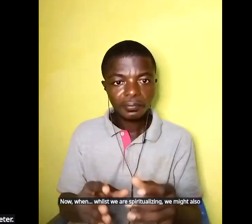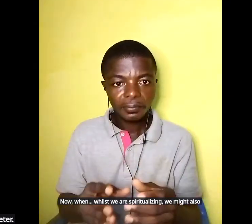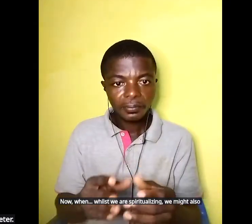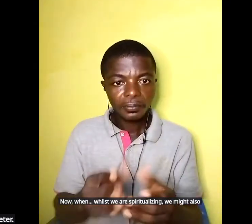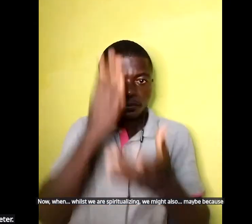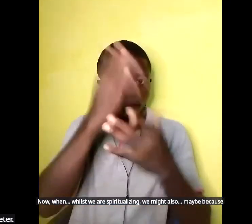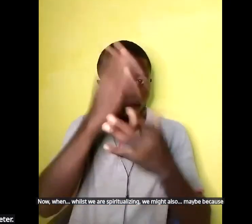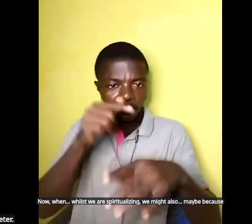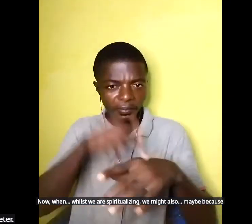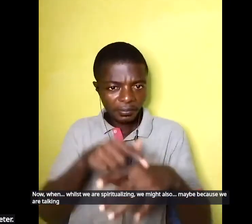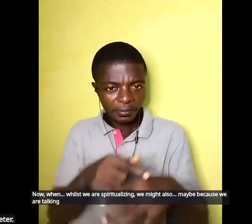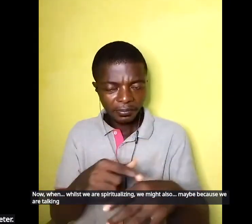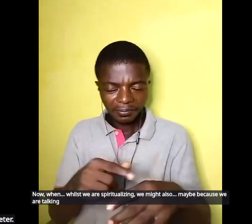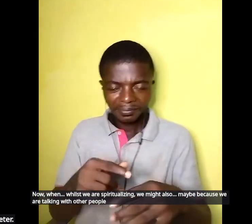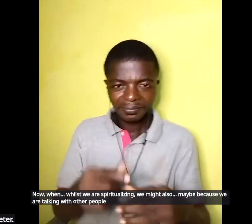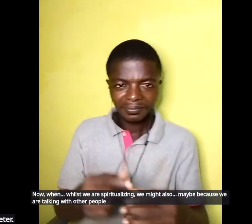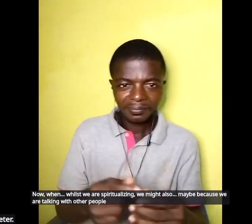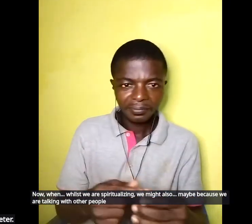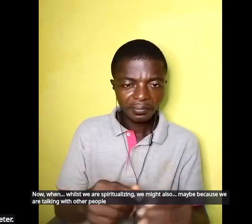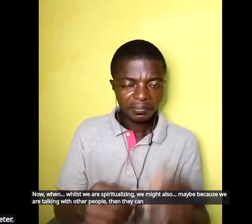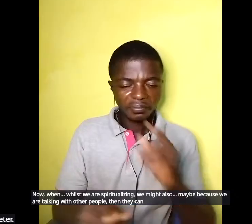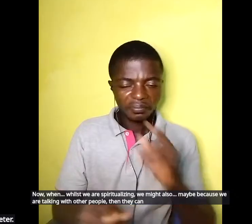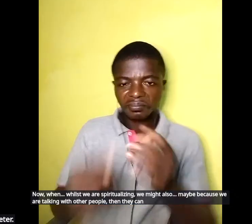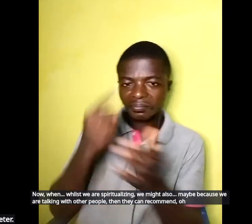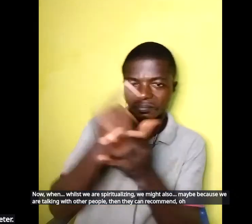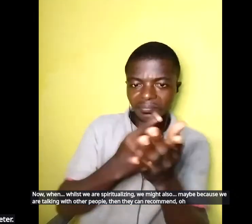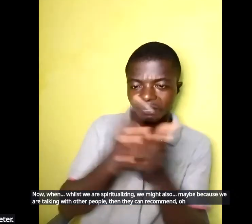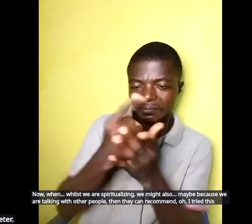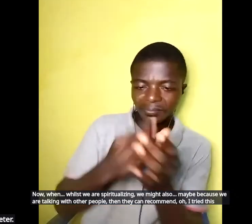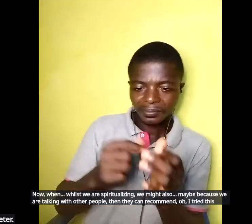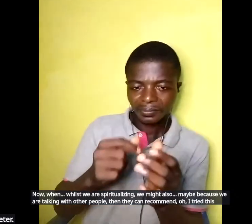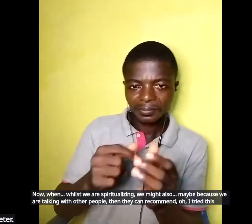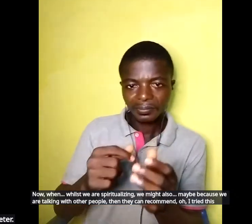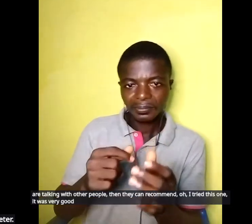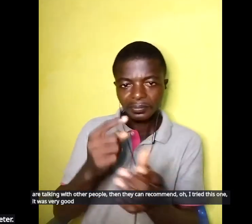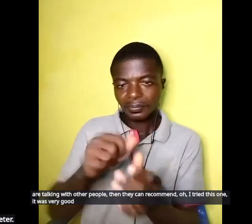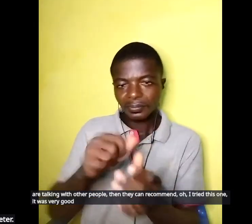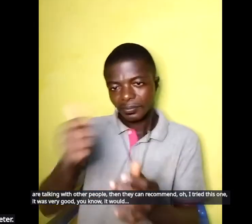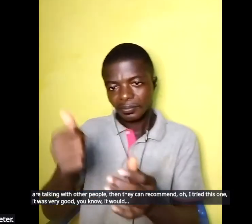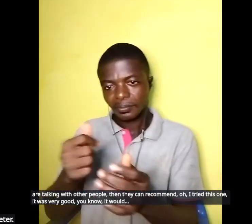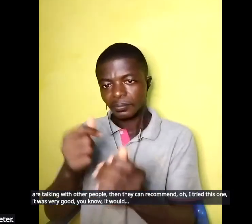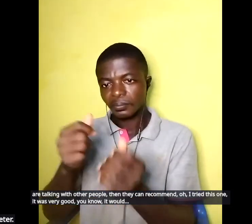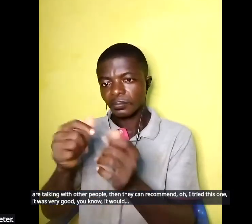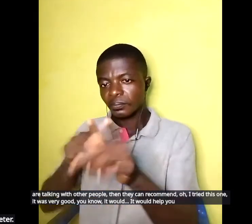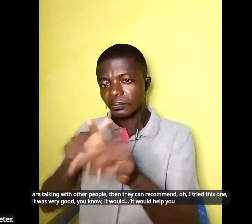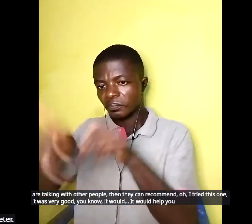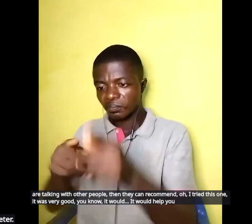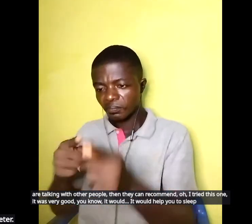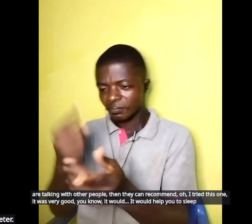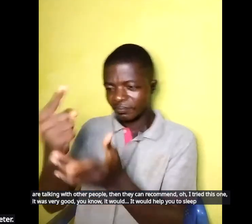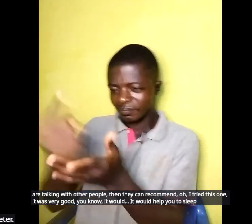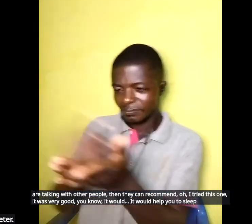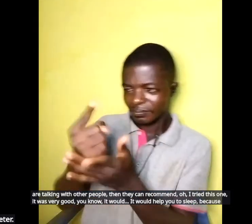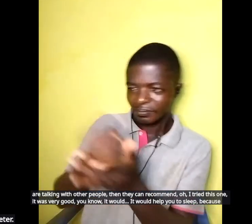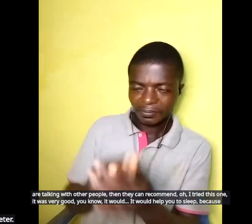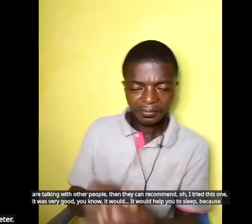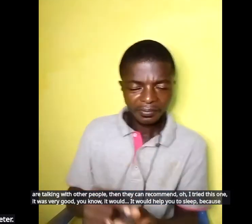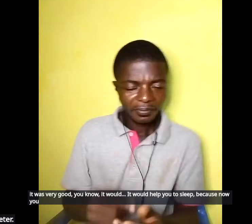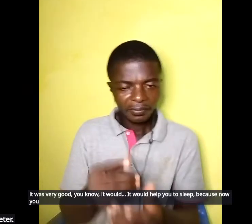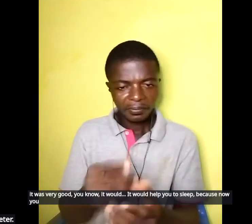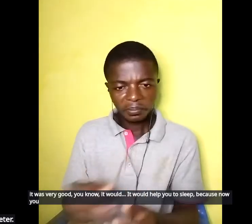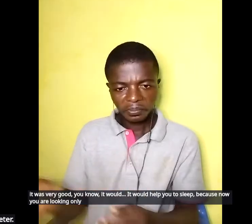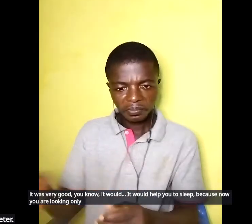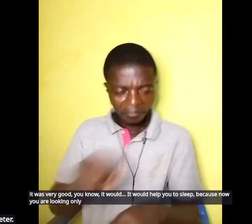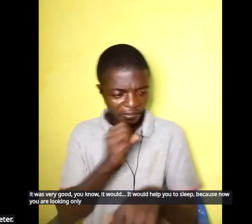because we are talking with other people, then they can recommend, oh, I tried this one, it was very good. It would help you to sleep because now you are looking only